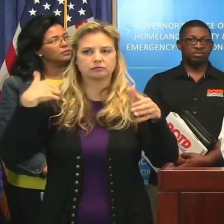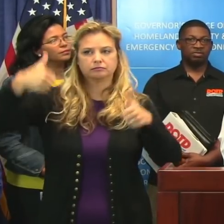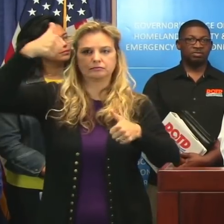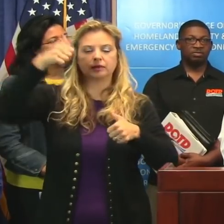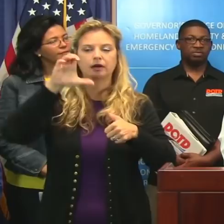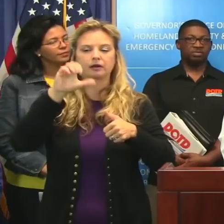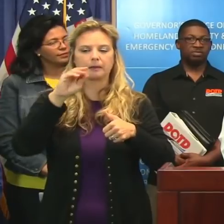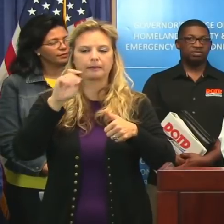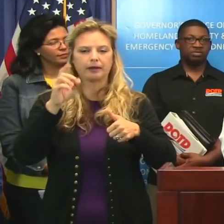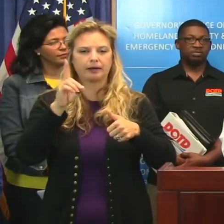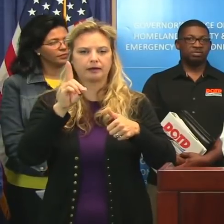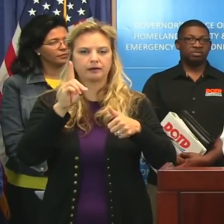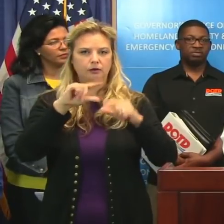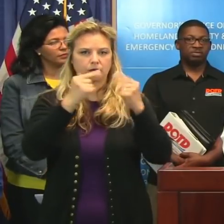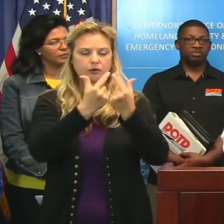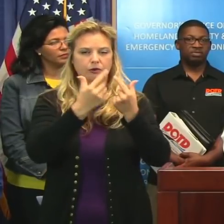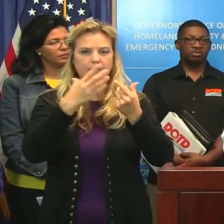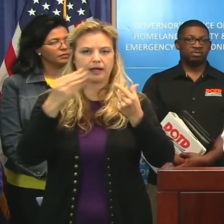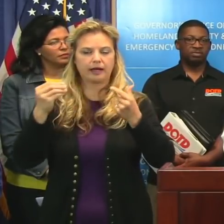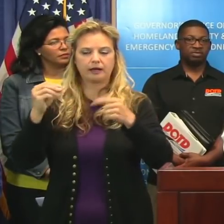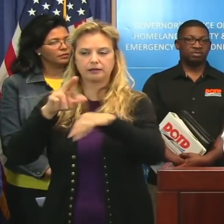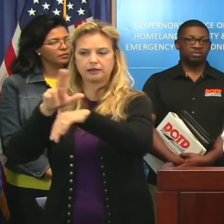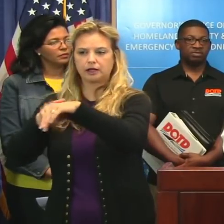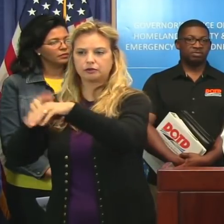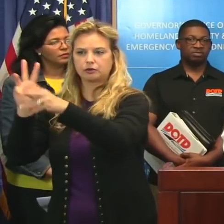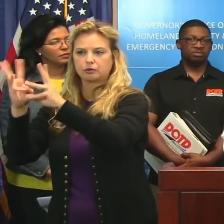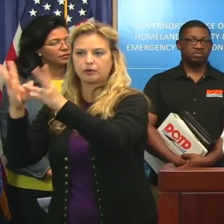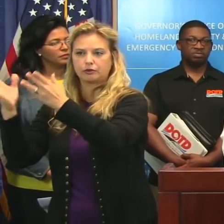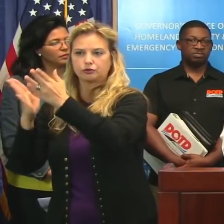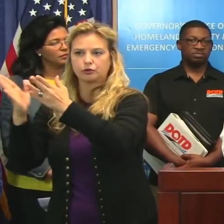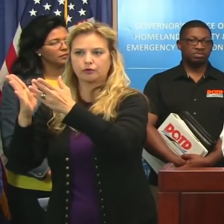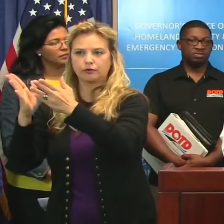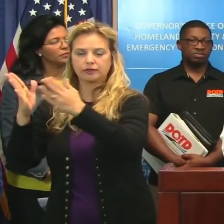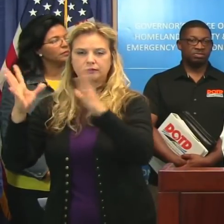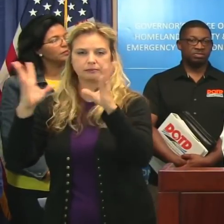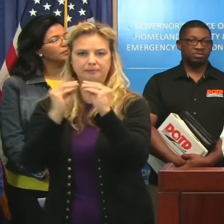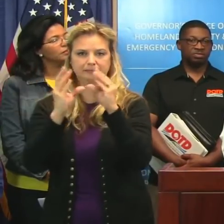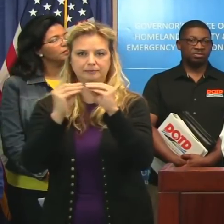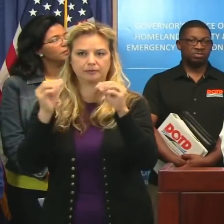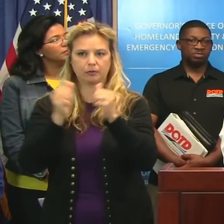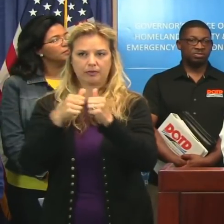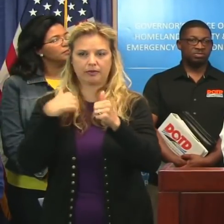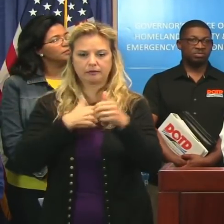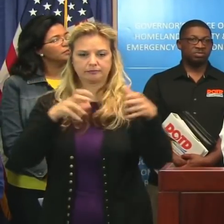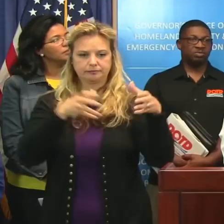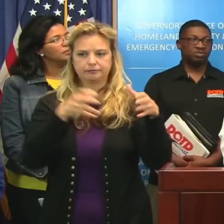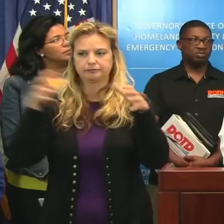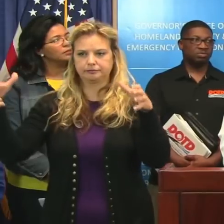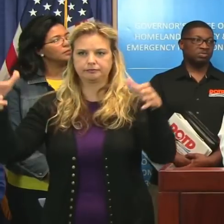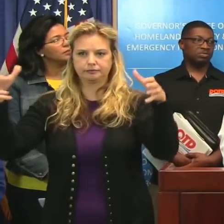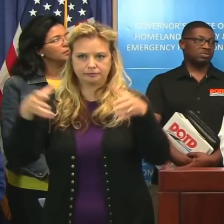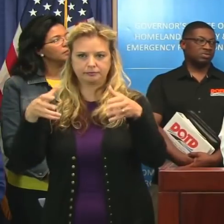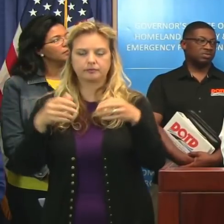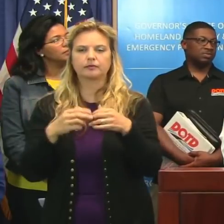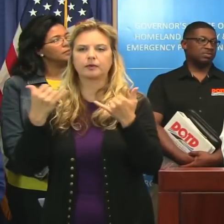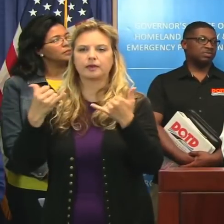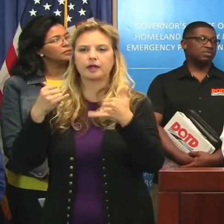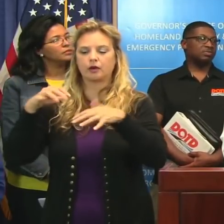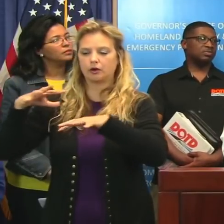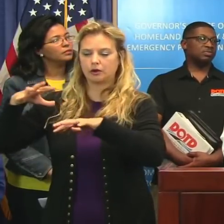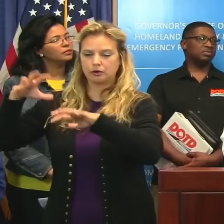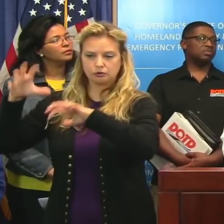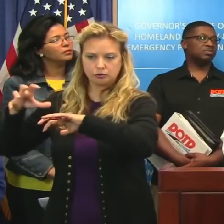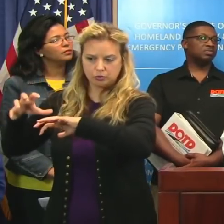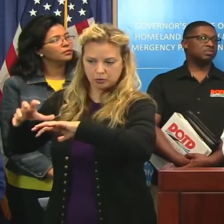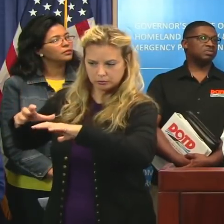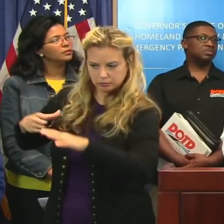briefing from the National Weather Service to give us the most recent information. Right now, the storm track has moved